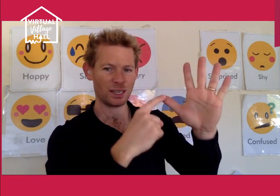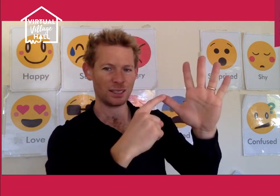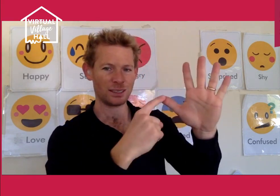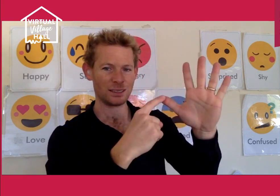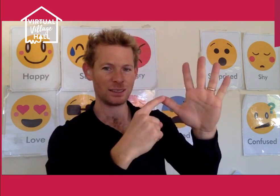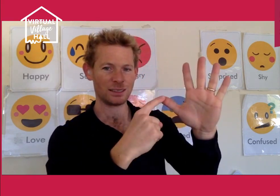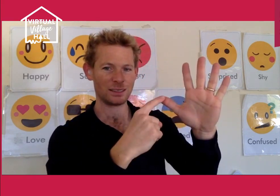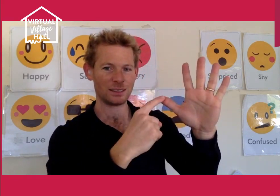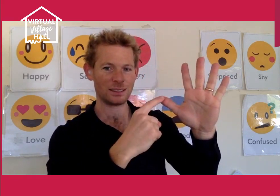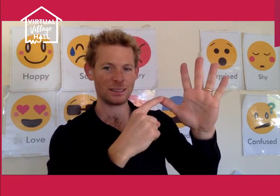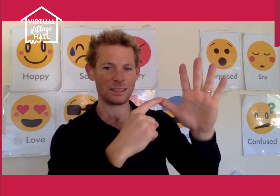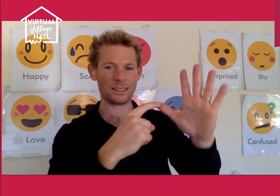J,